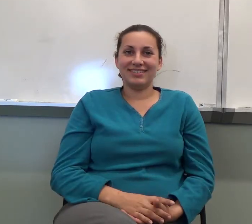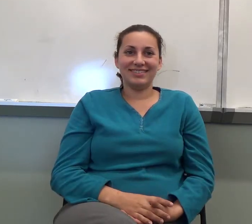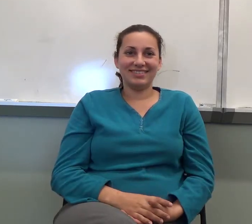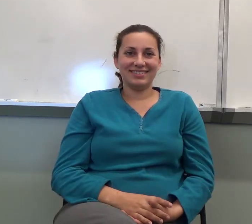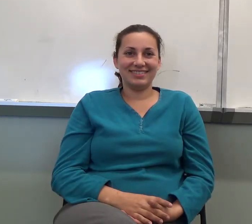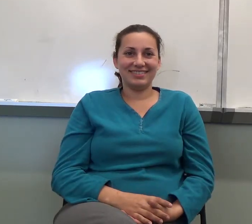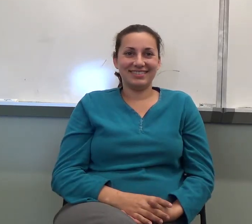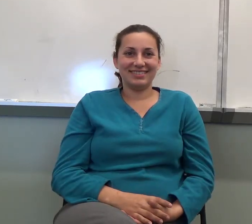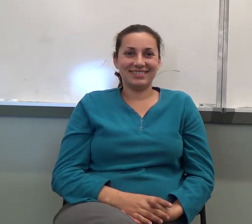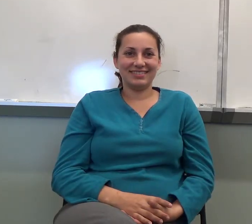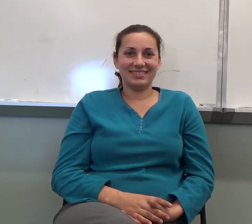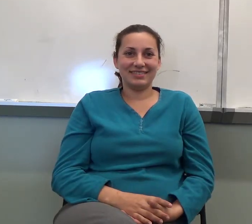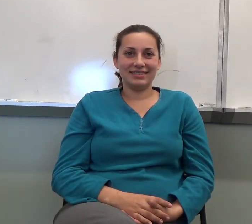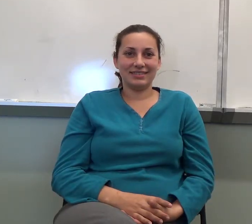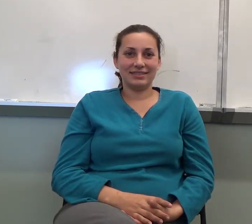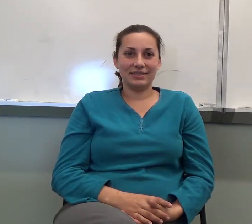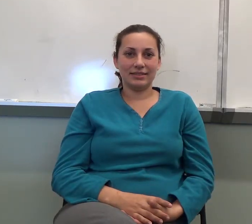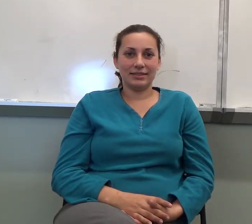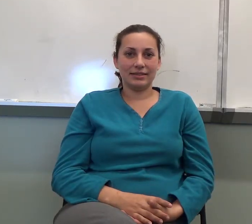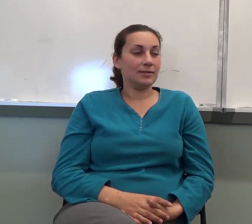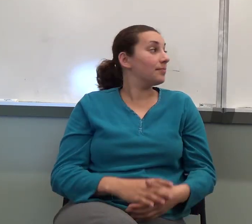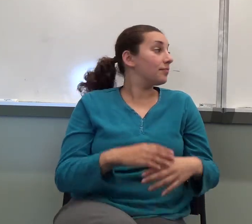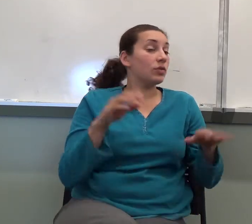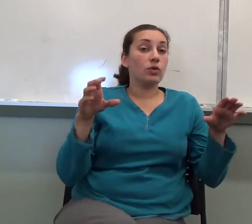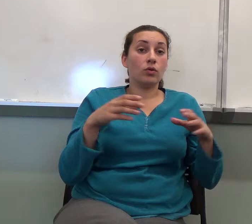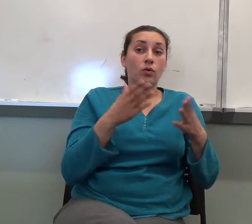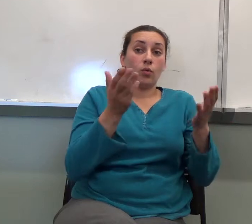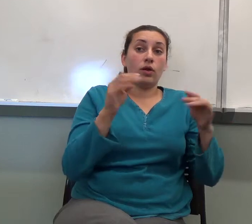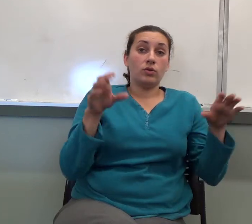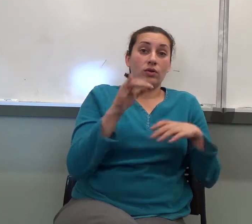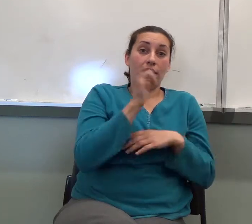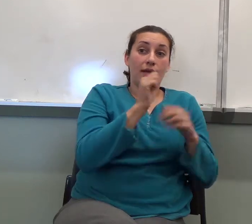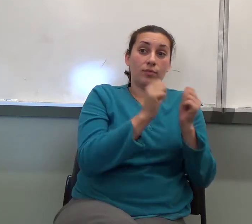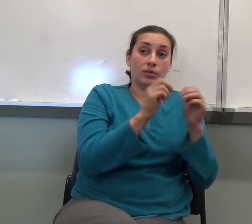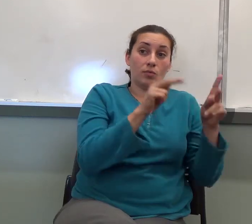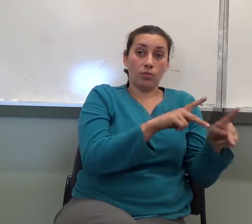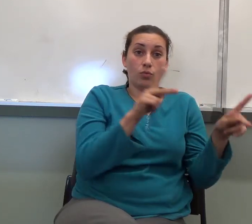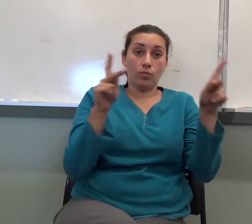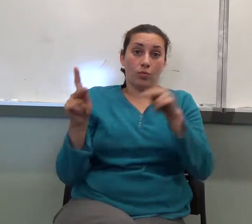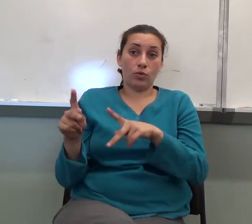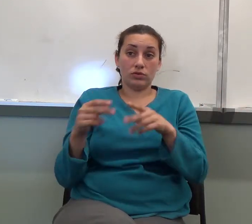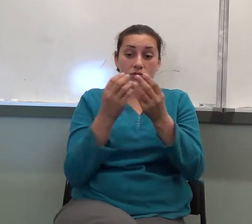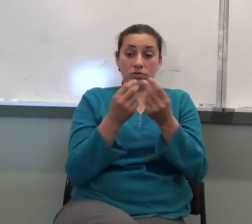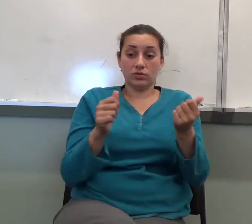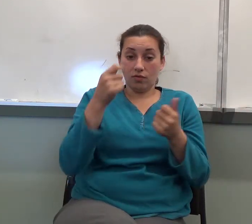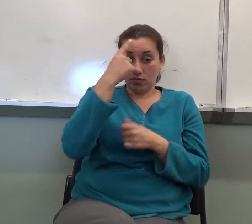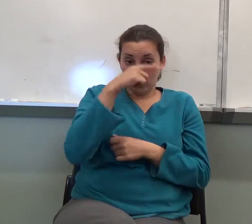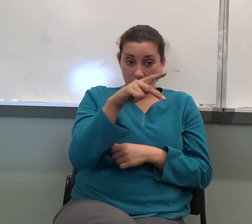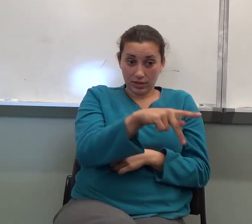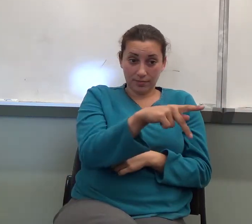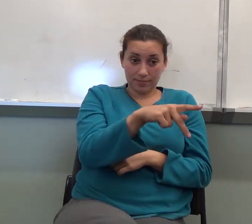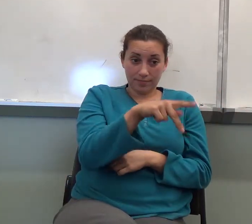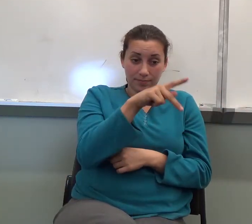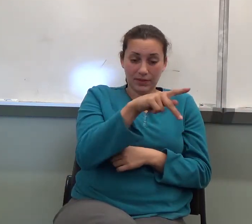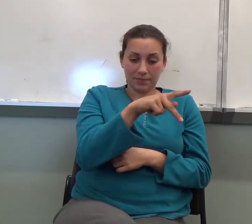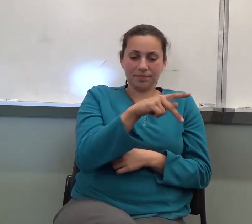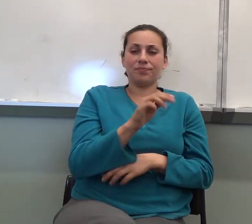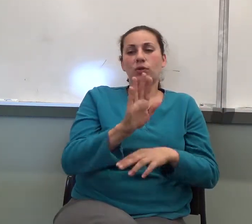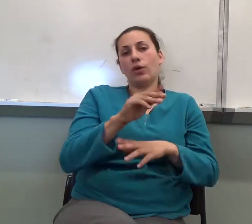On the other hand, if you wanted to do this with this proportion, when you solve for P in the proportion, it will give you 7. You won't have to do